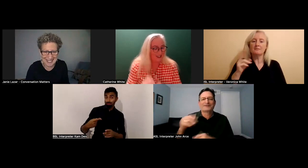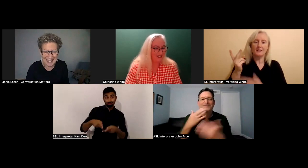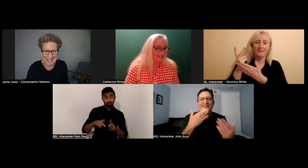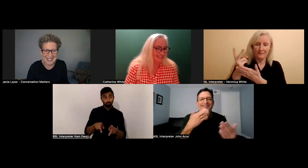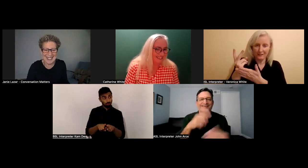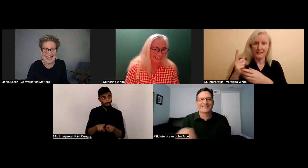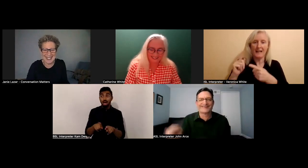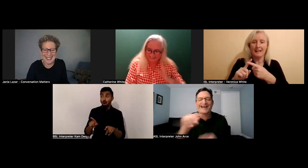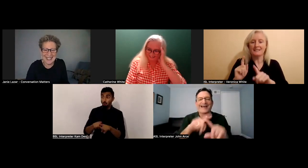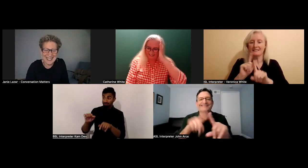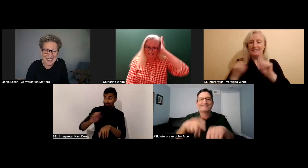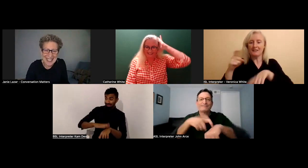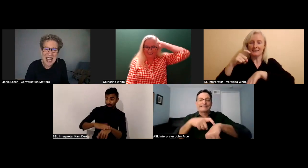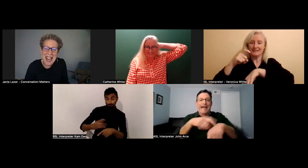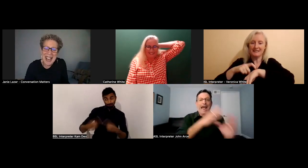zone. Thank you.